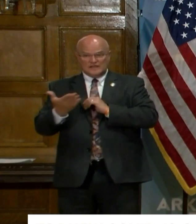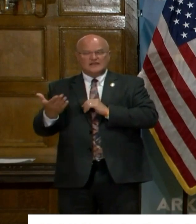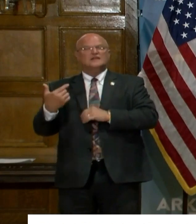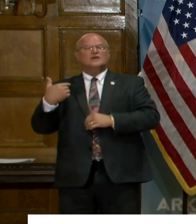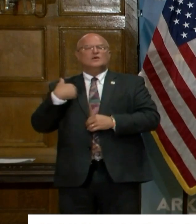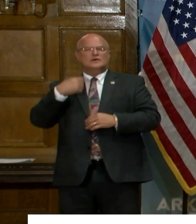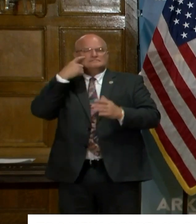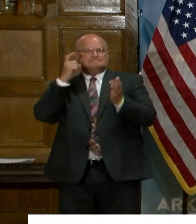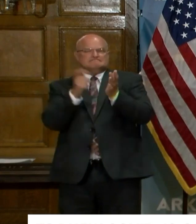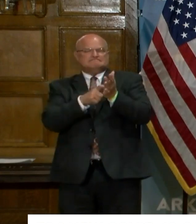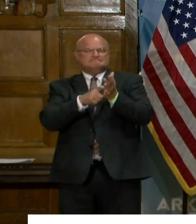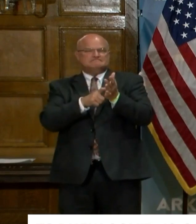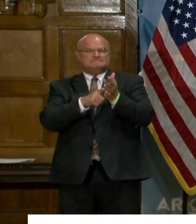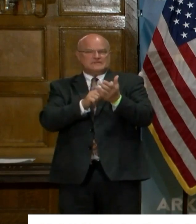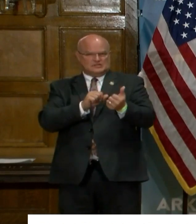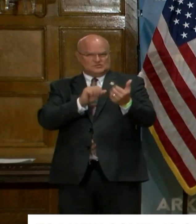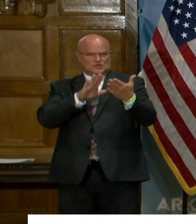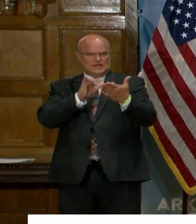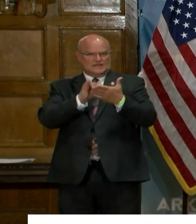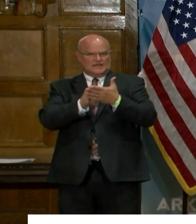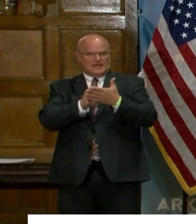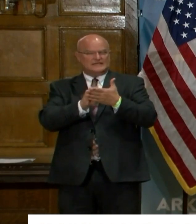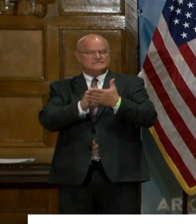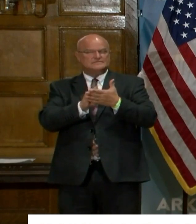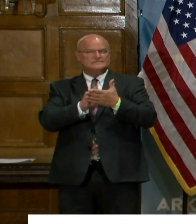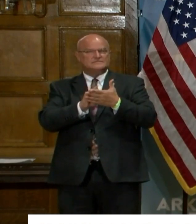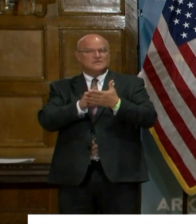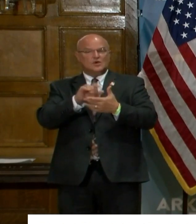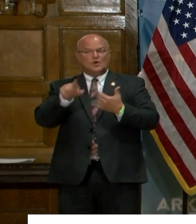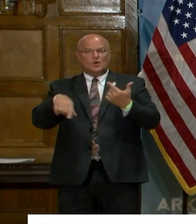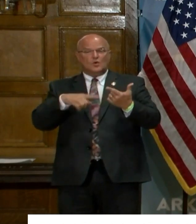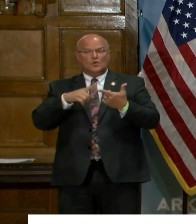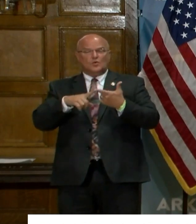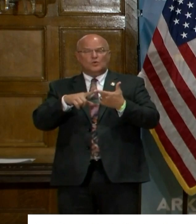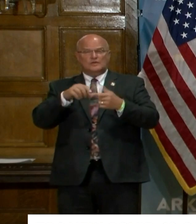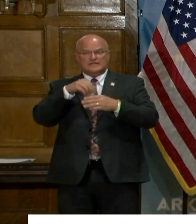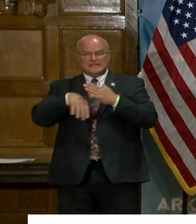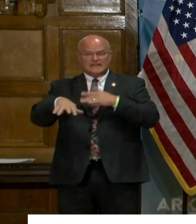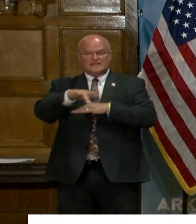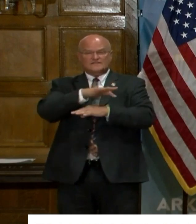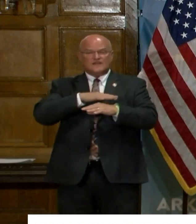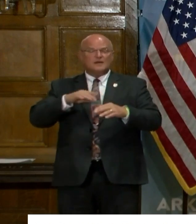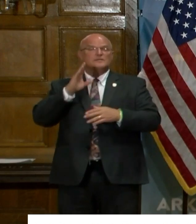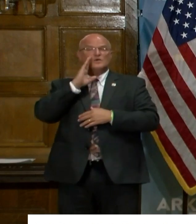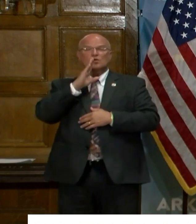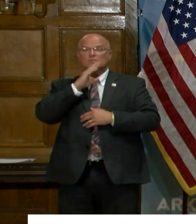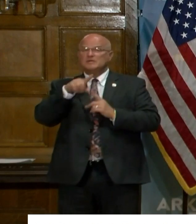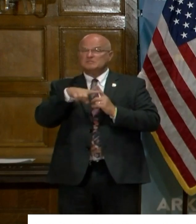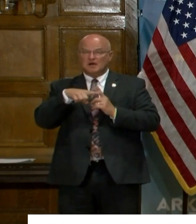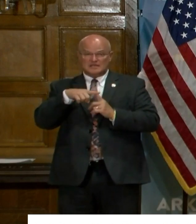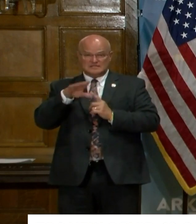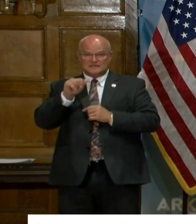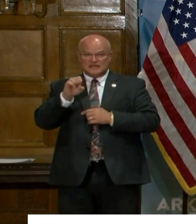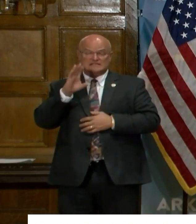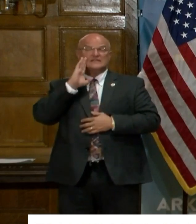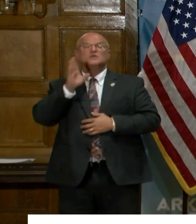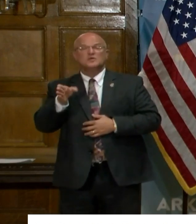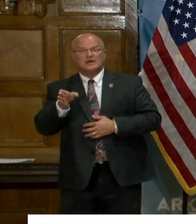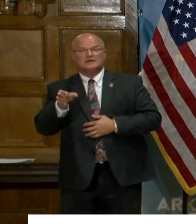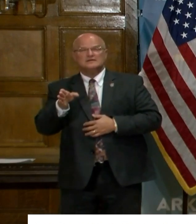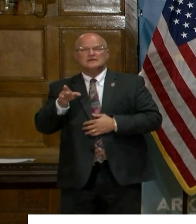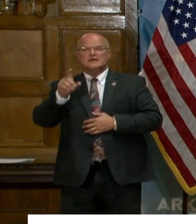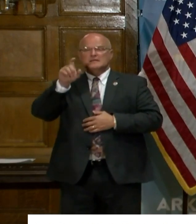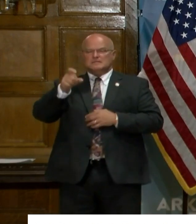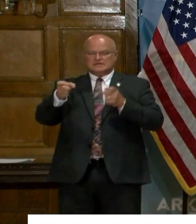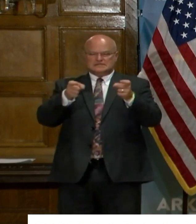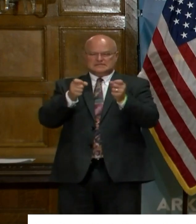will identify that and address that accordingly. Whenever you get in the environment there's going to be positive cases, and we just have to